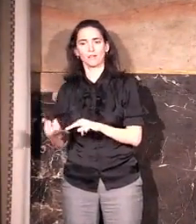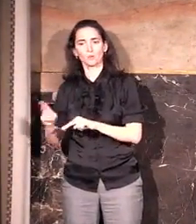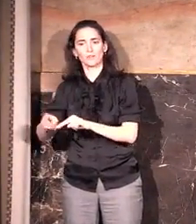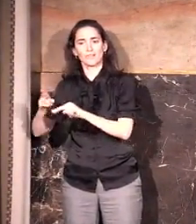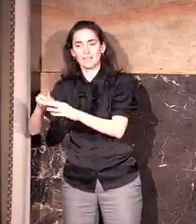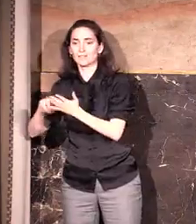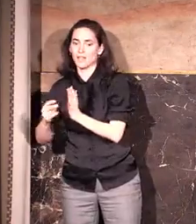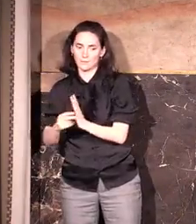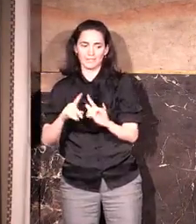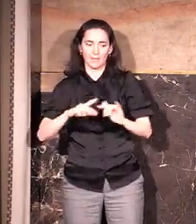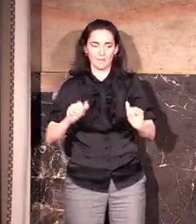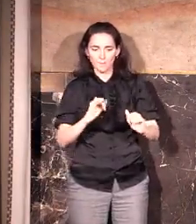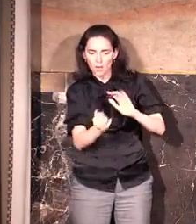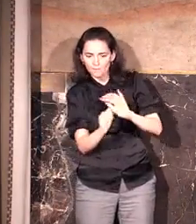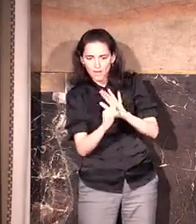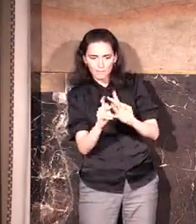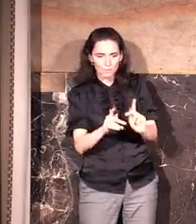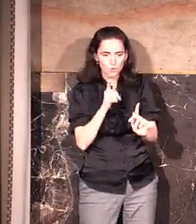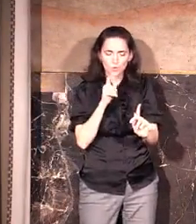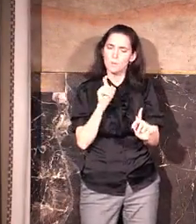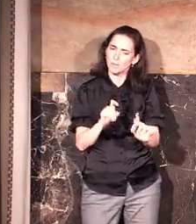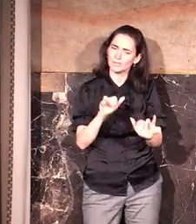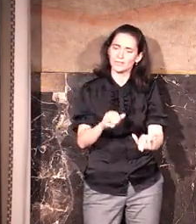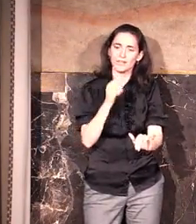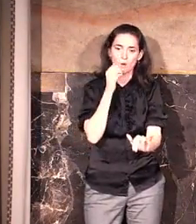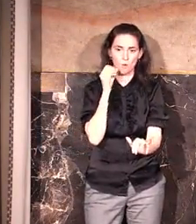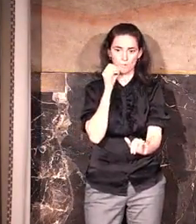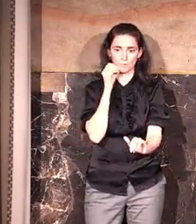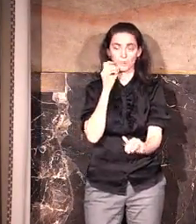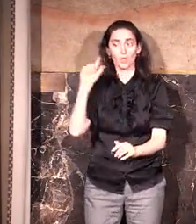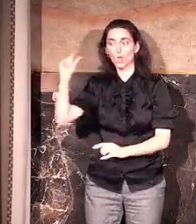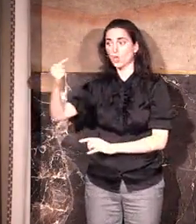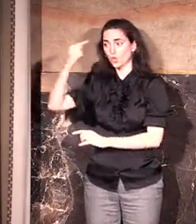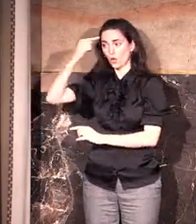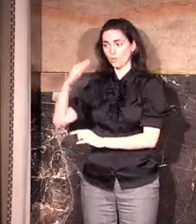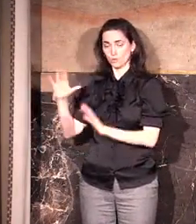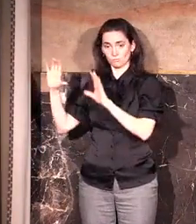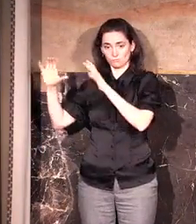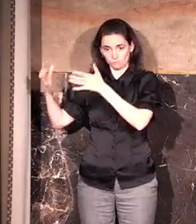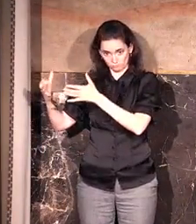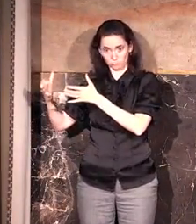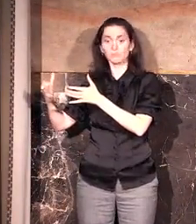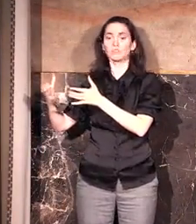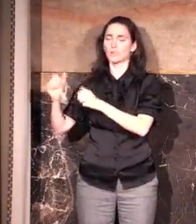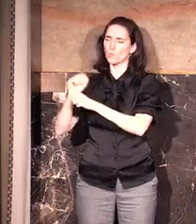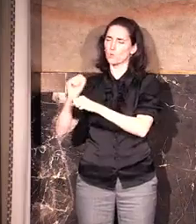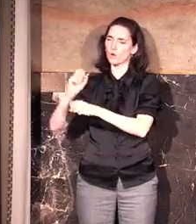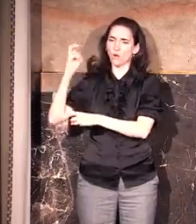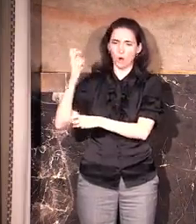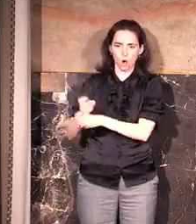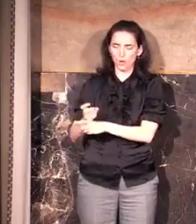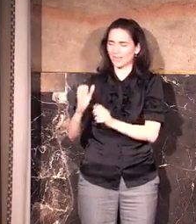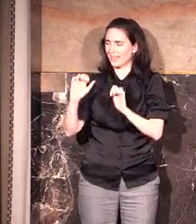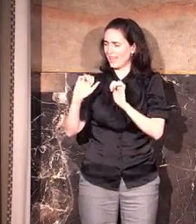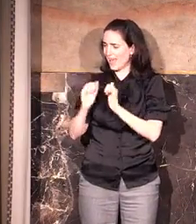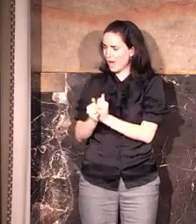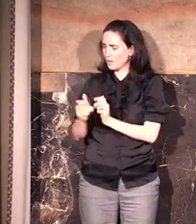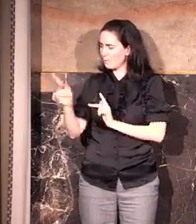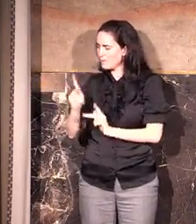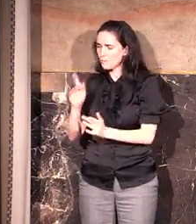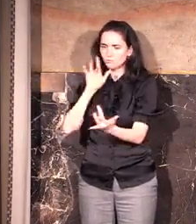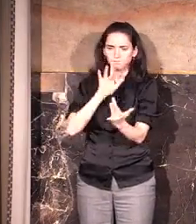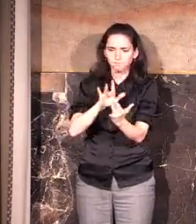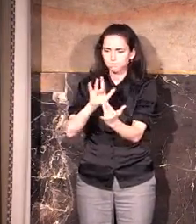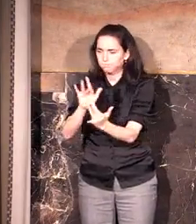noted, has been working so hard on identifying the right measures that we can take to surge our ability to do contact tracing, and